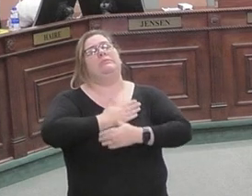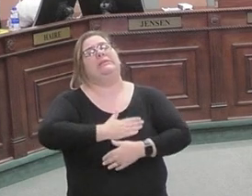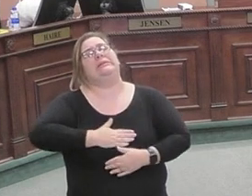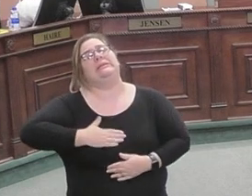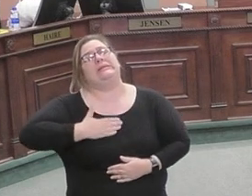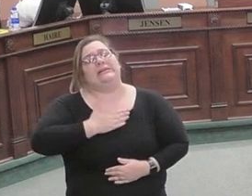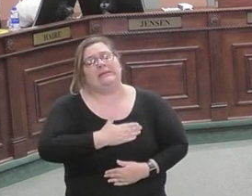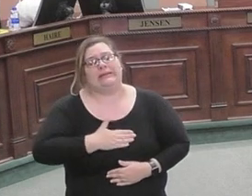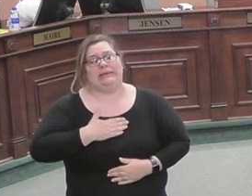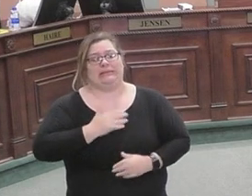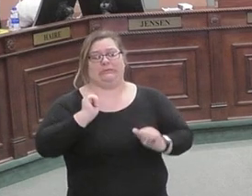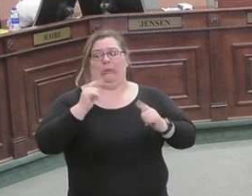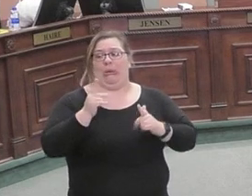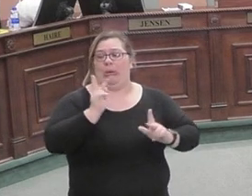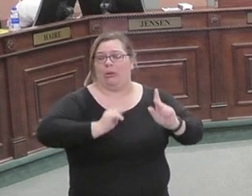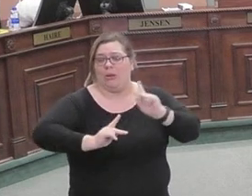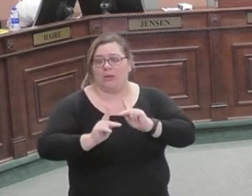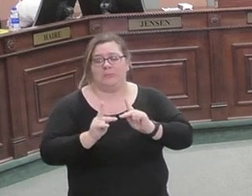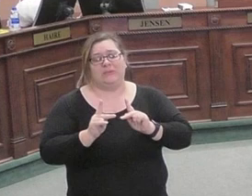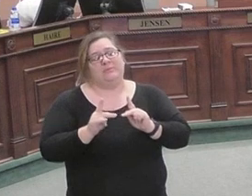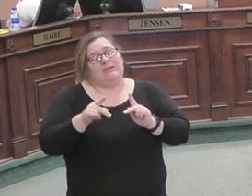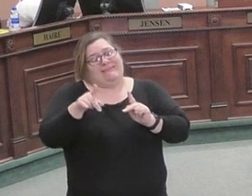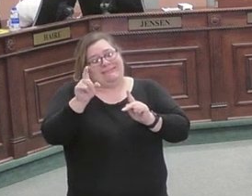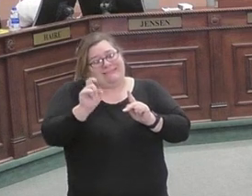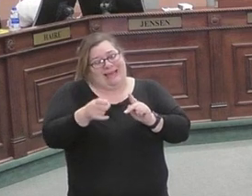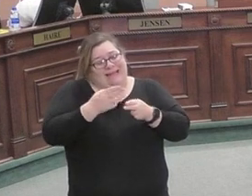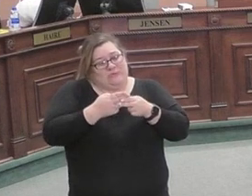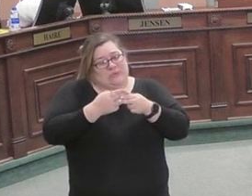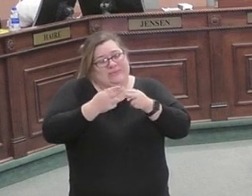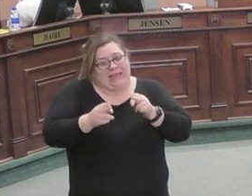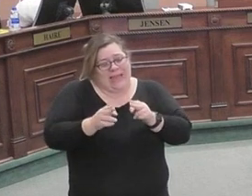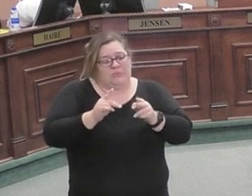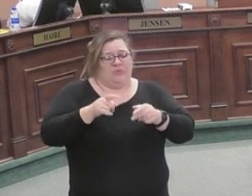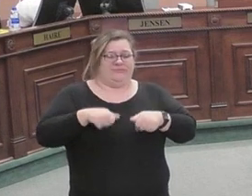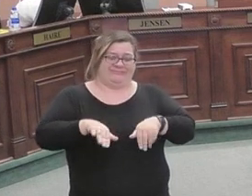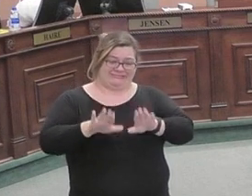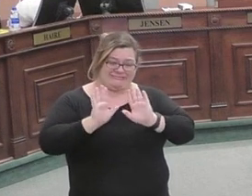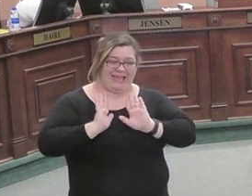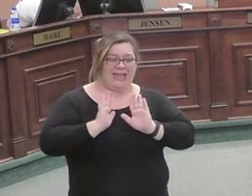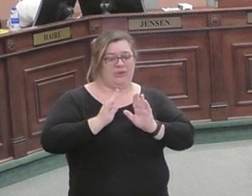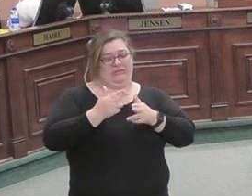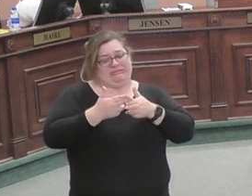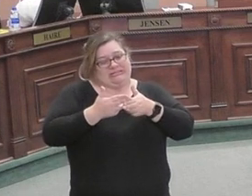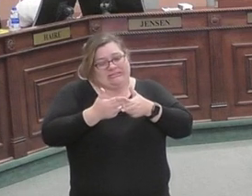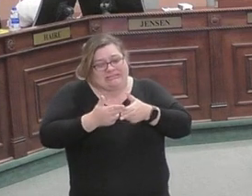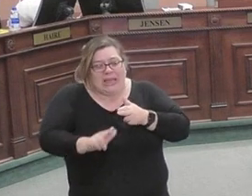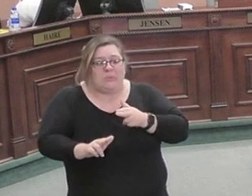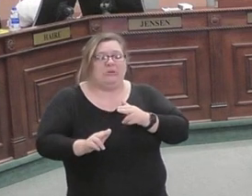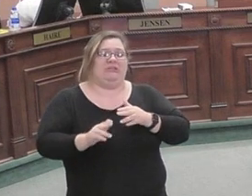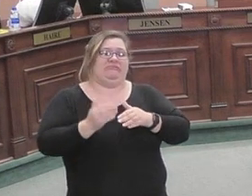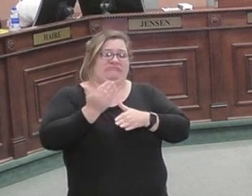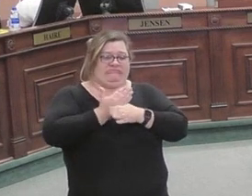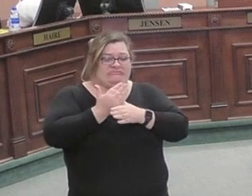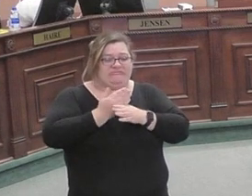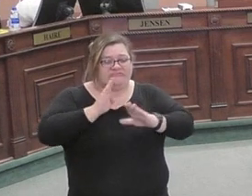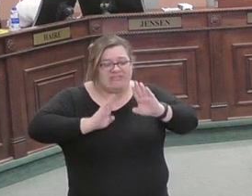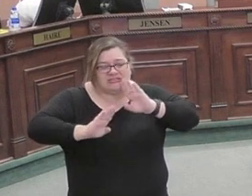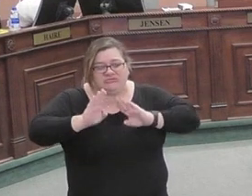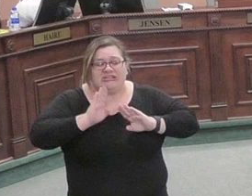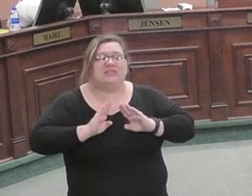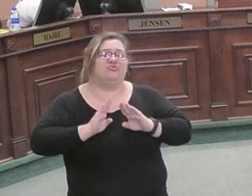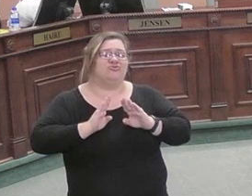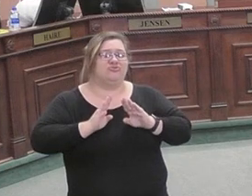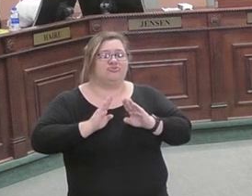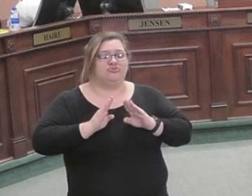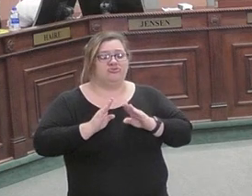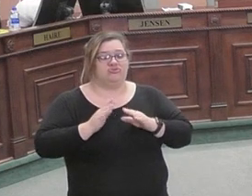going to have to make some temporary sacrifices, some temporary inconveniences in order to defeat